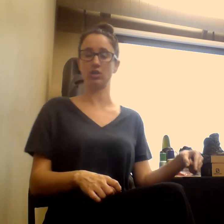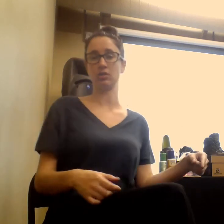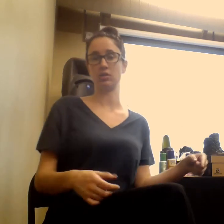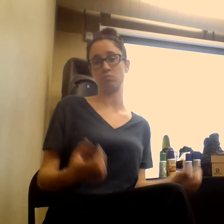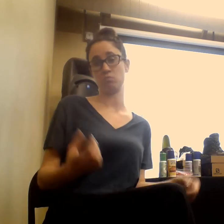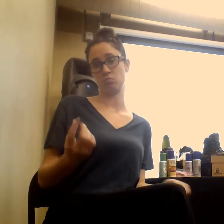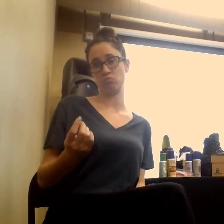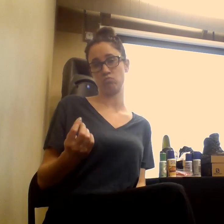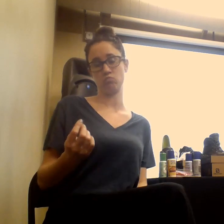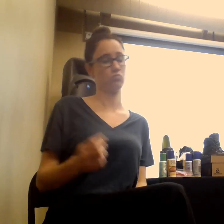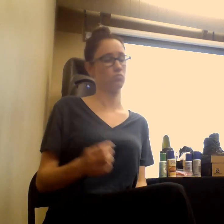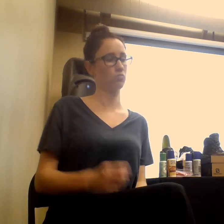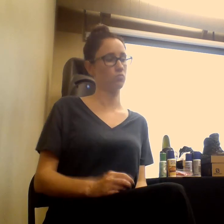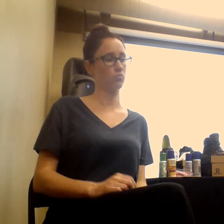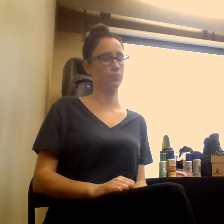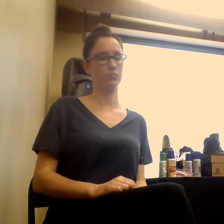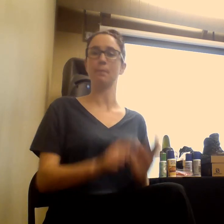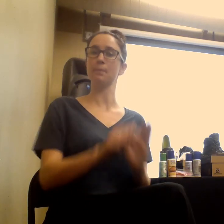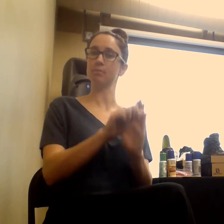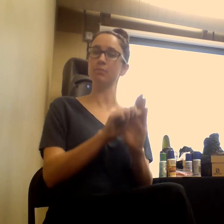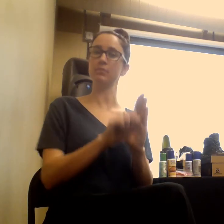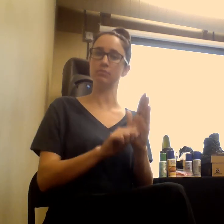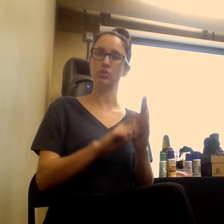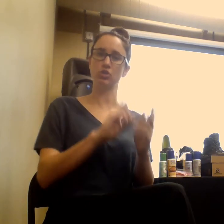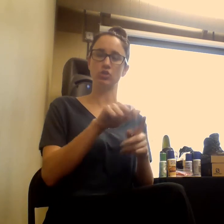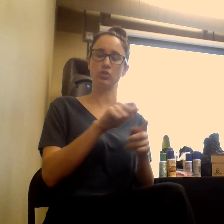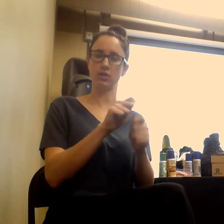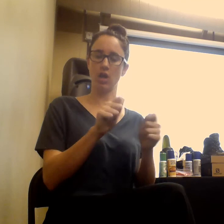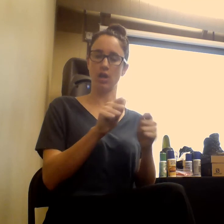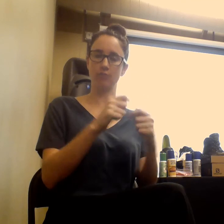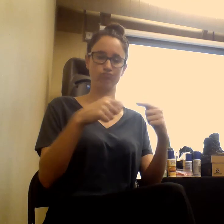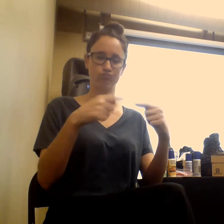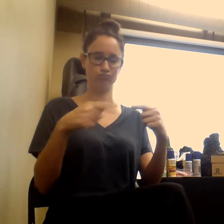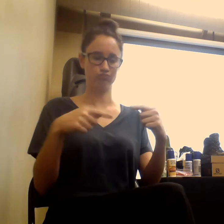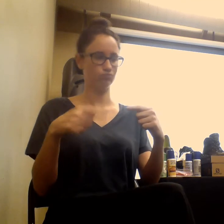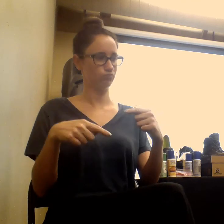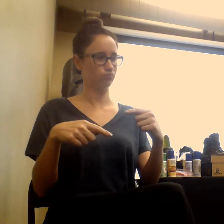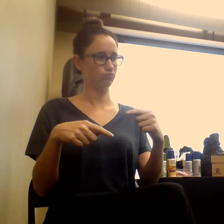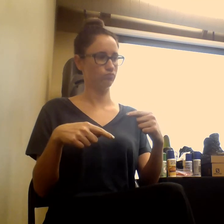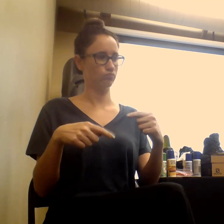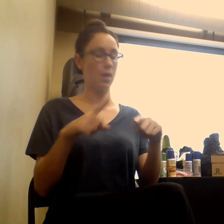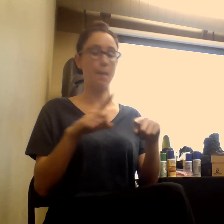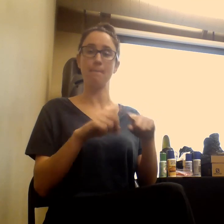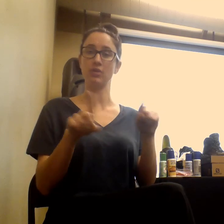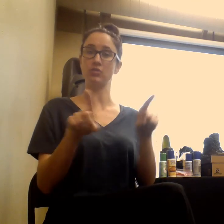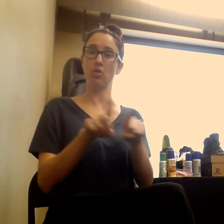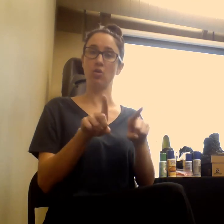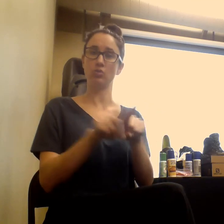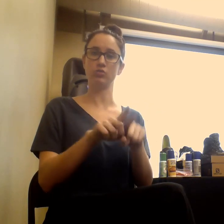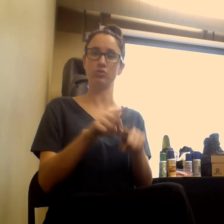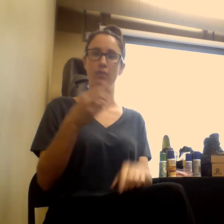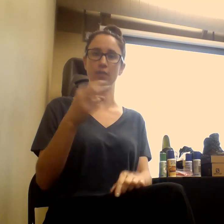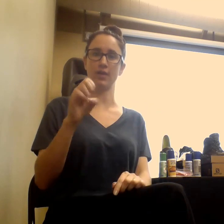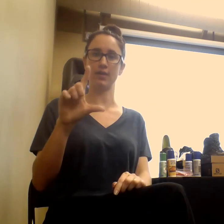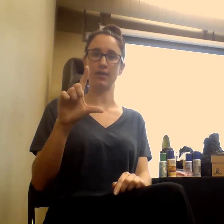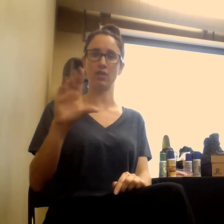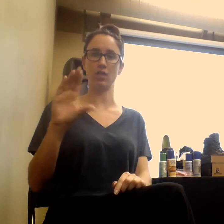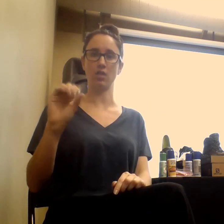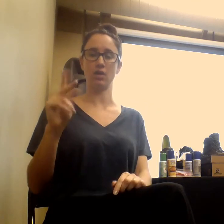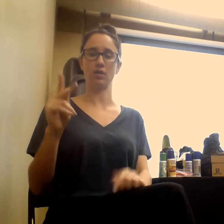Is I have a surgeon knot that is pulling in. I'm doing the heel lock technique. That makes